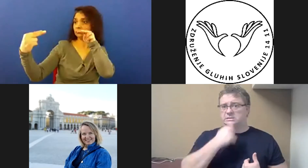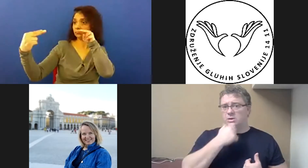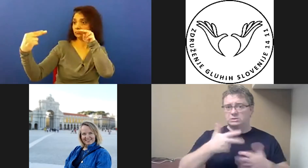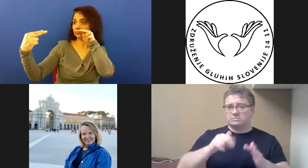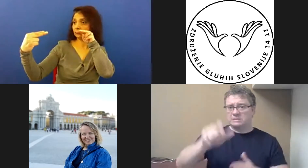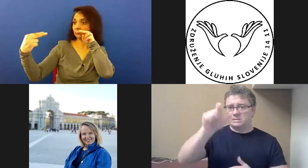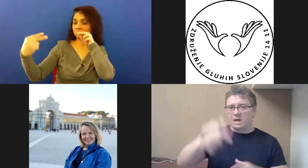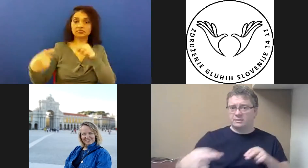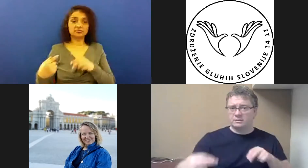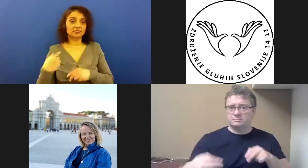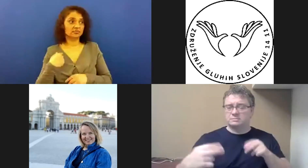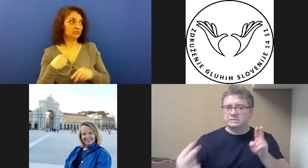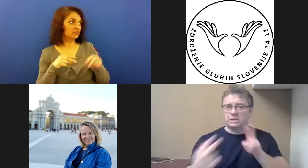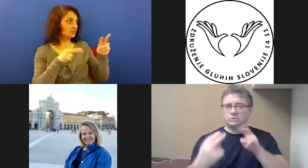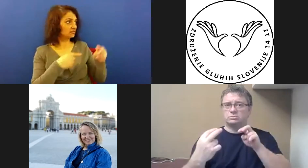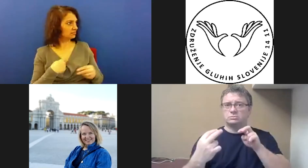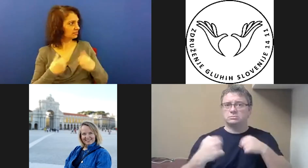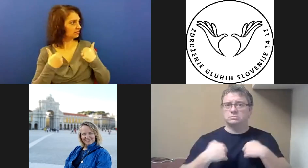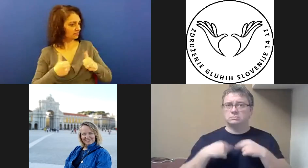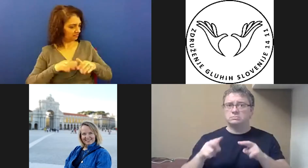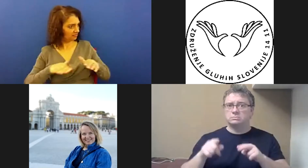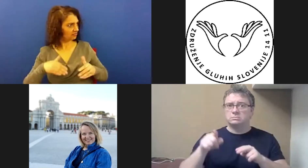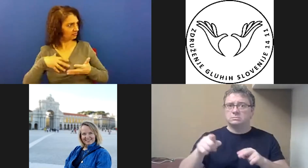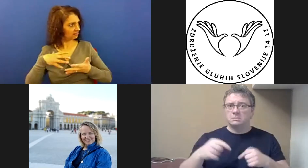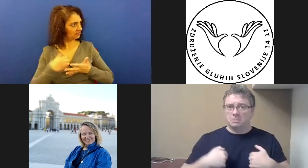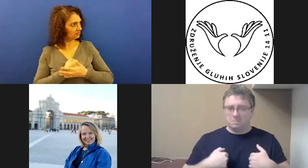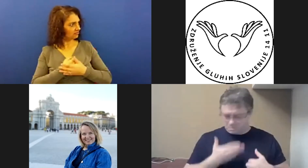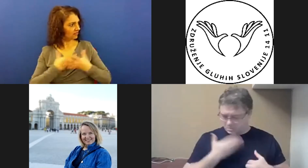And here I was, 18, I met my former school friends.